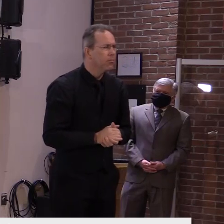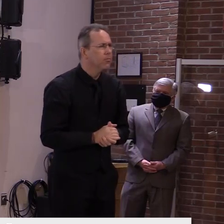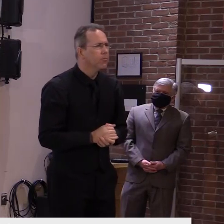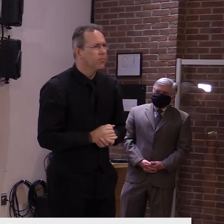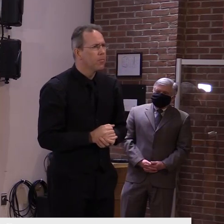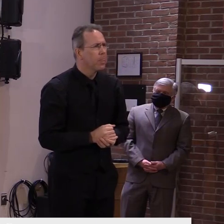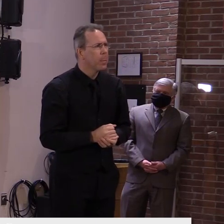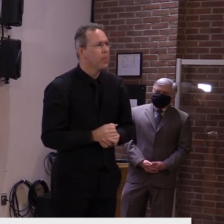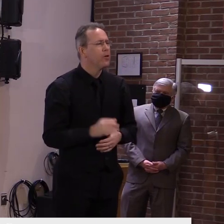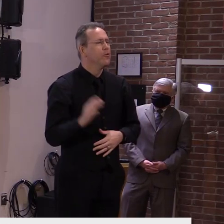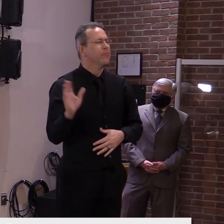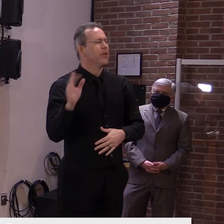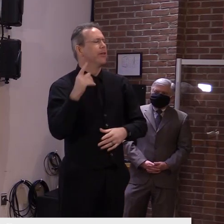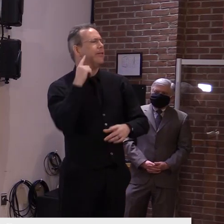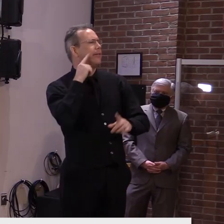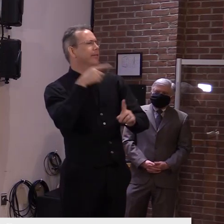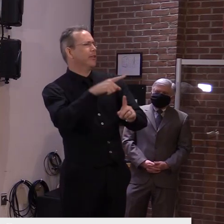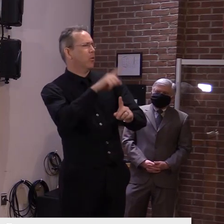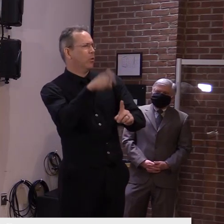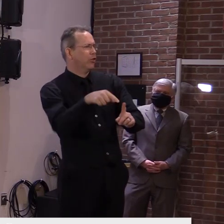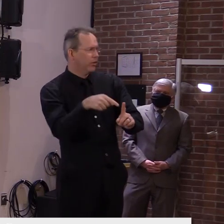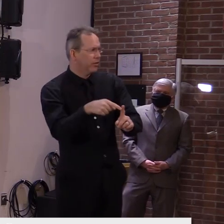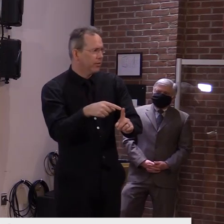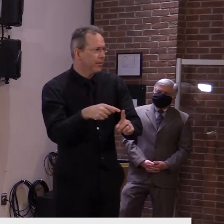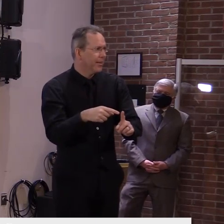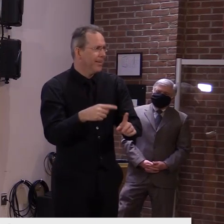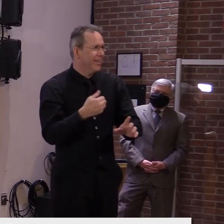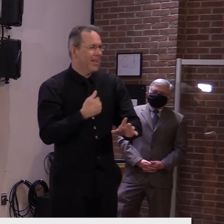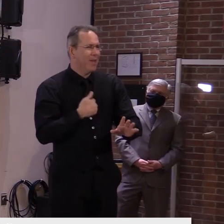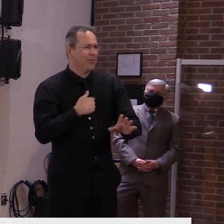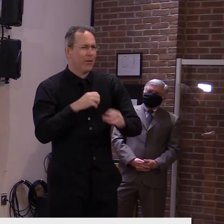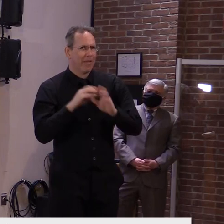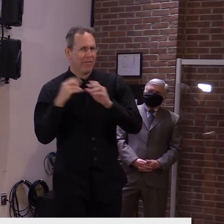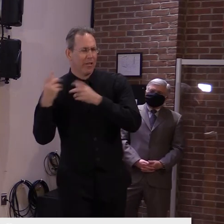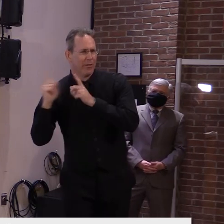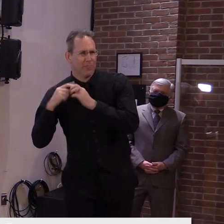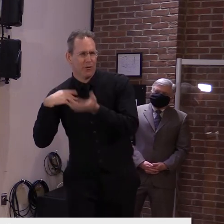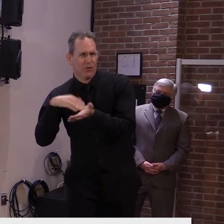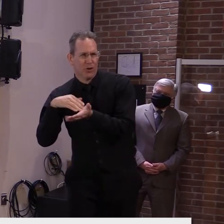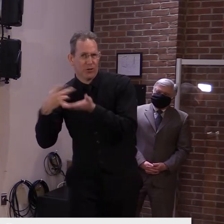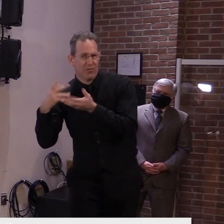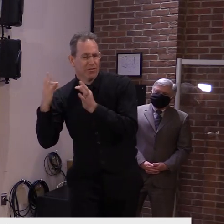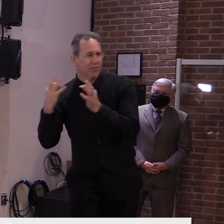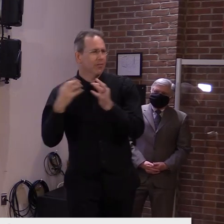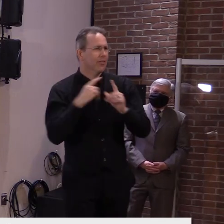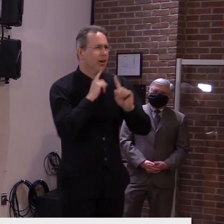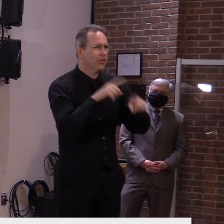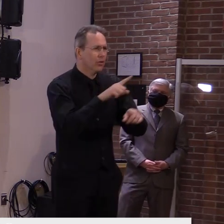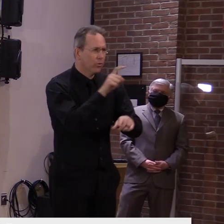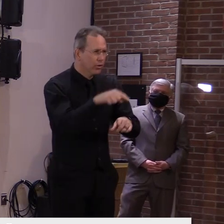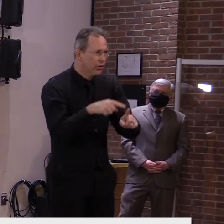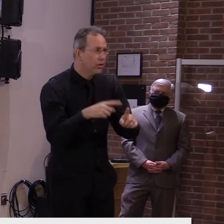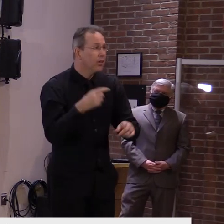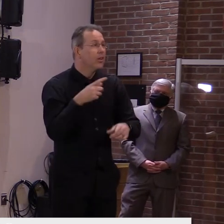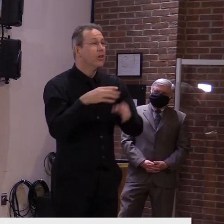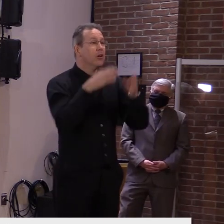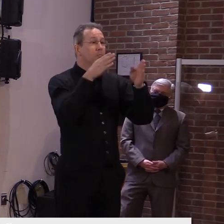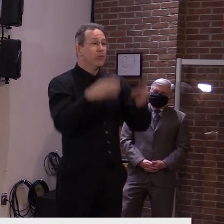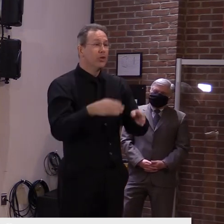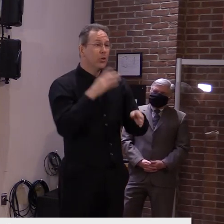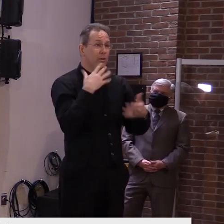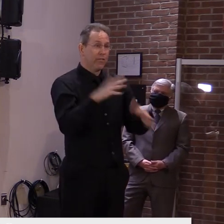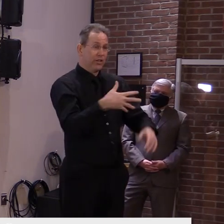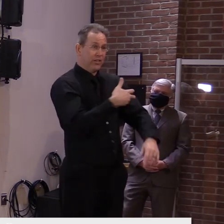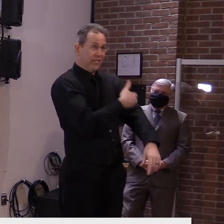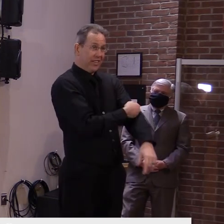Lisa, let me see if I can clarify this. So anyone who's been vaccinated can gather